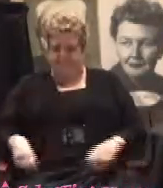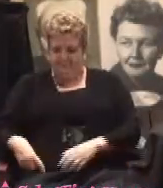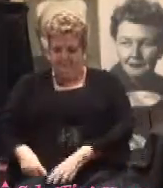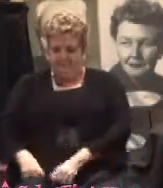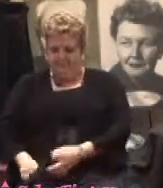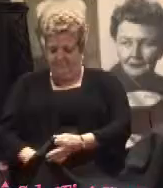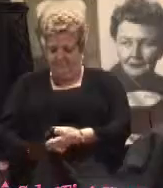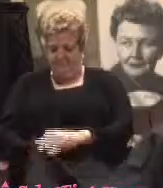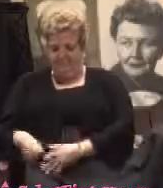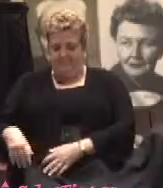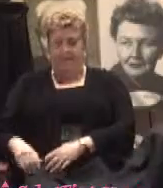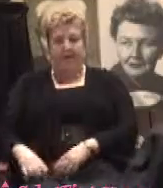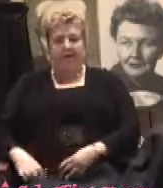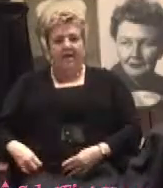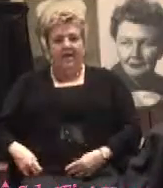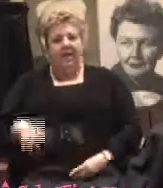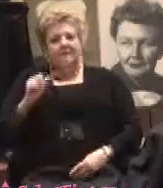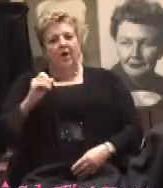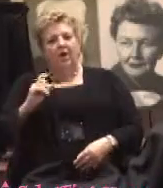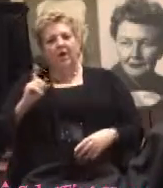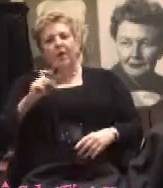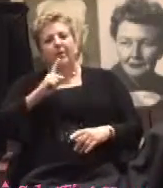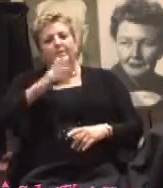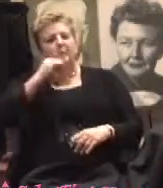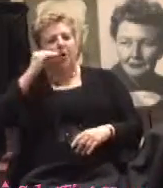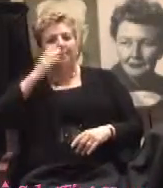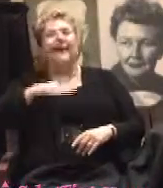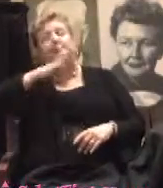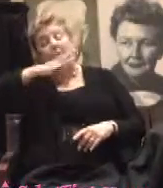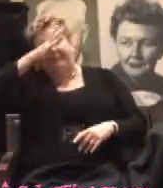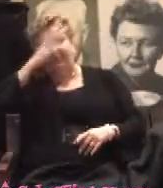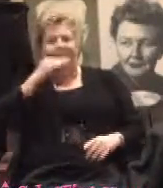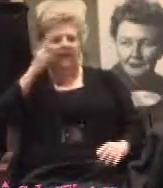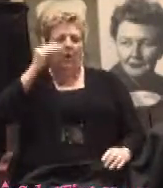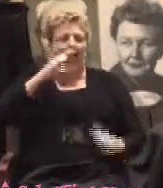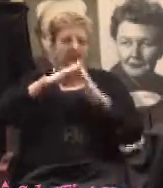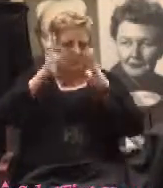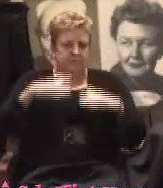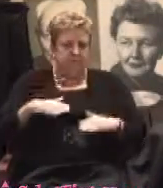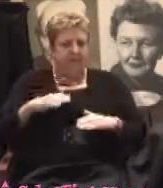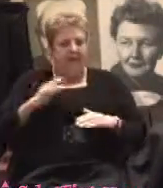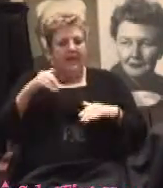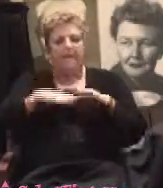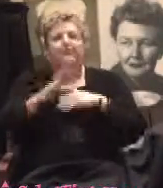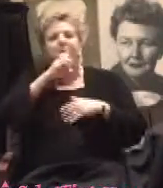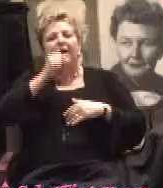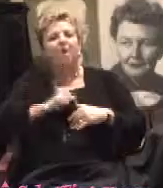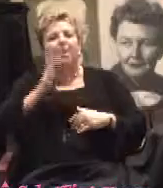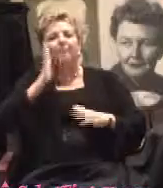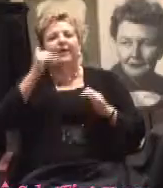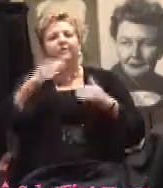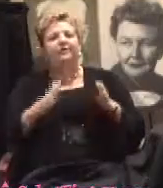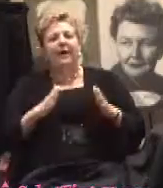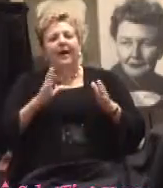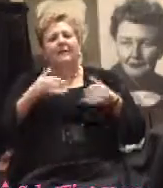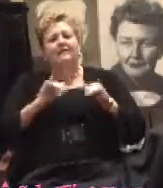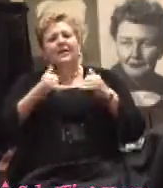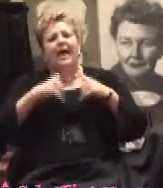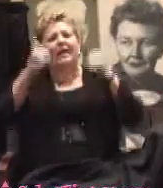And I went back to my house, my parents' house, and I went back to my old bedroom where I still had a poster of Eric Clapton from when I was 14 on